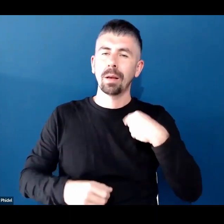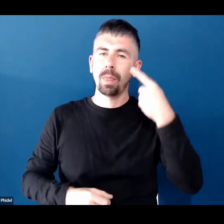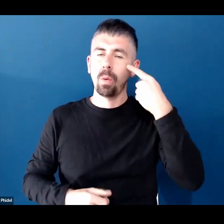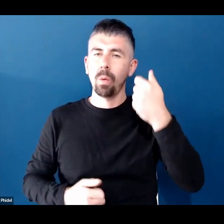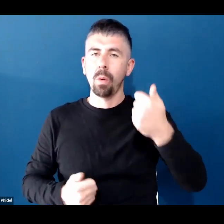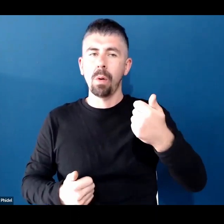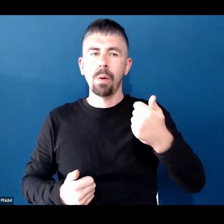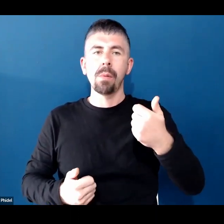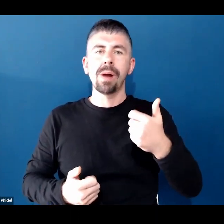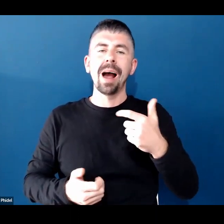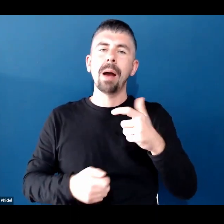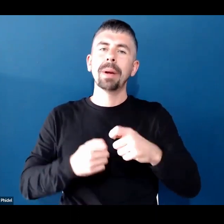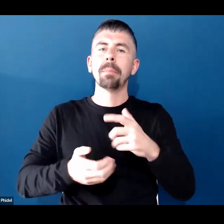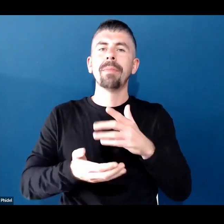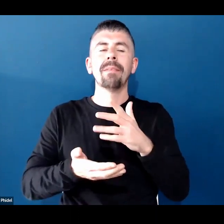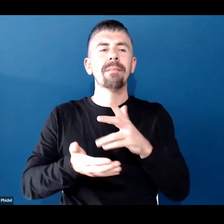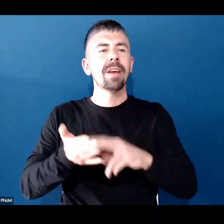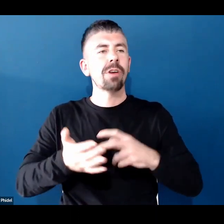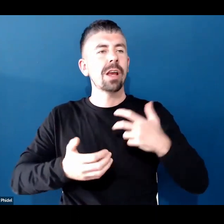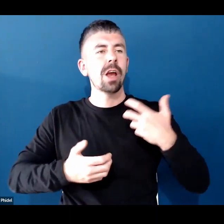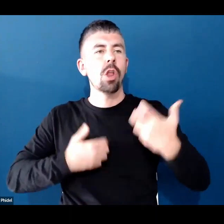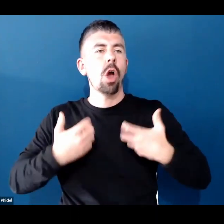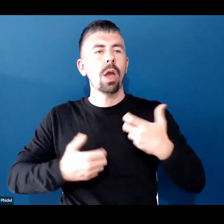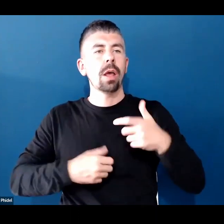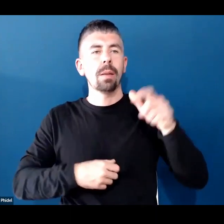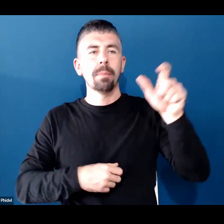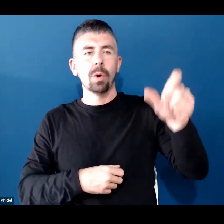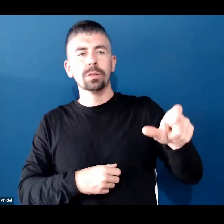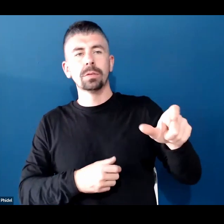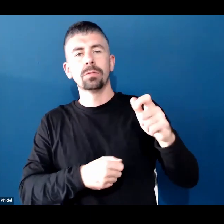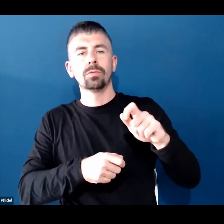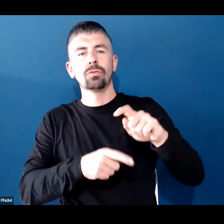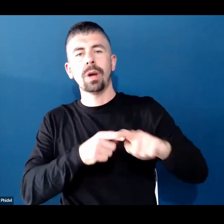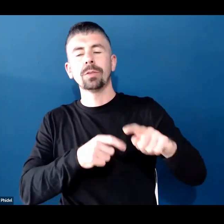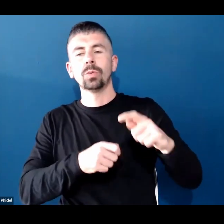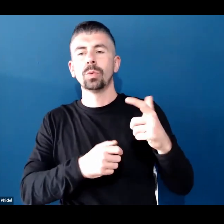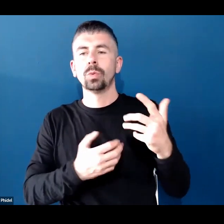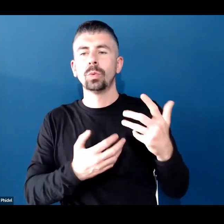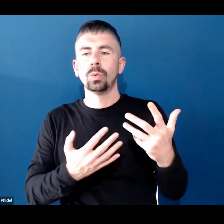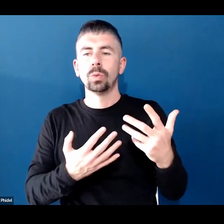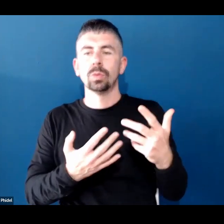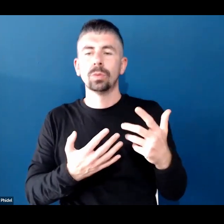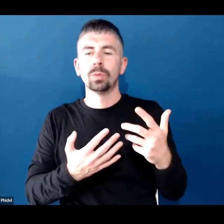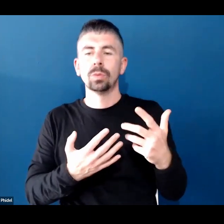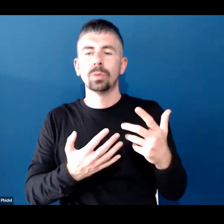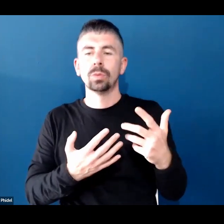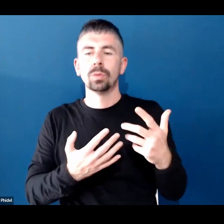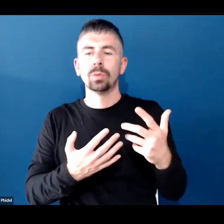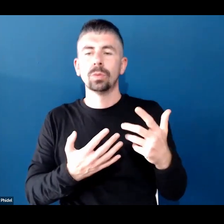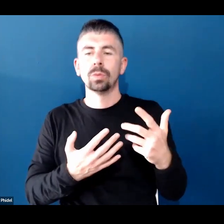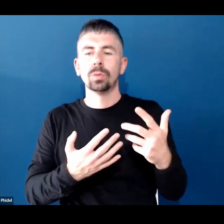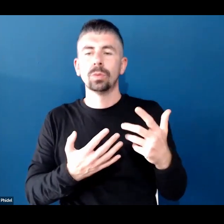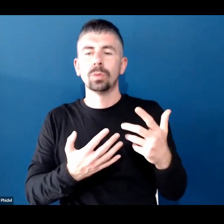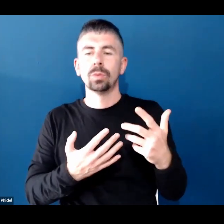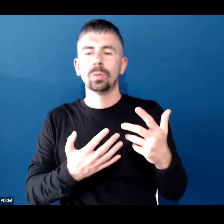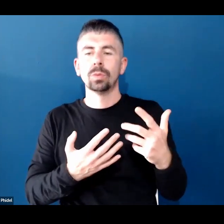very annoying Gary Becker style economist that was trying to just prove everyone's wrong. Like, you're a sociologist, you're a philosopher, you're a client. Like,